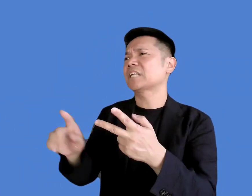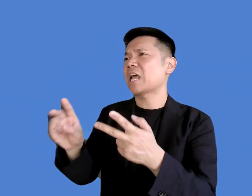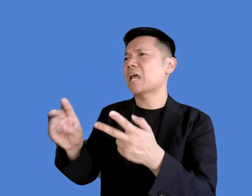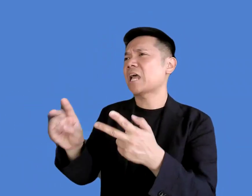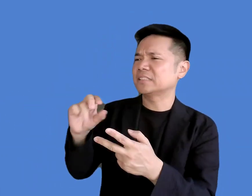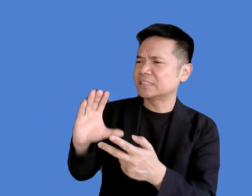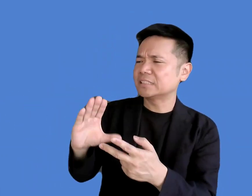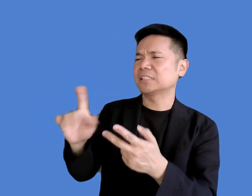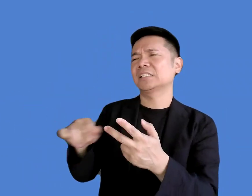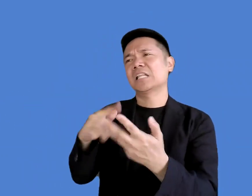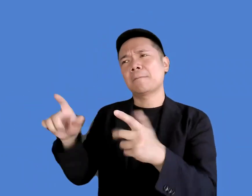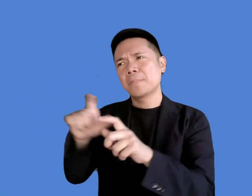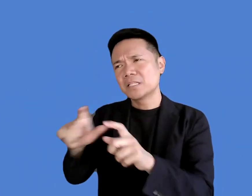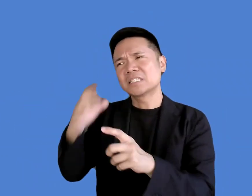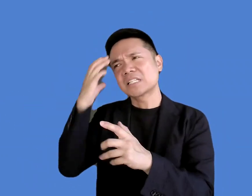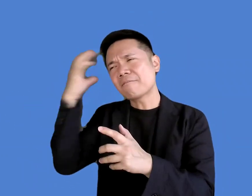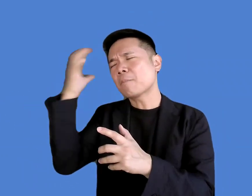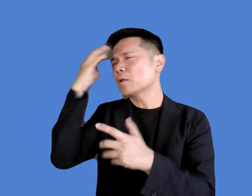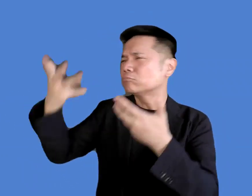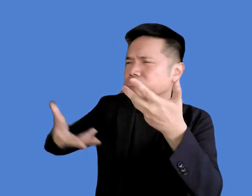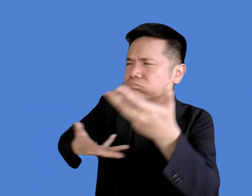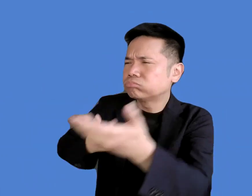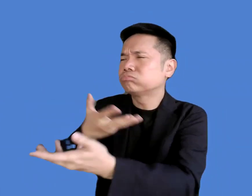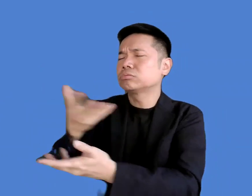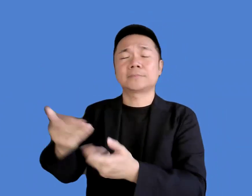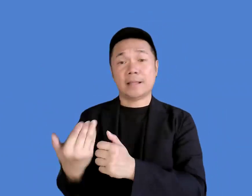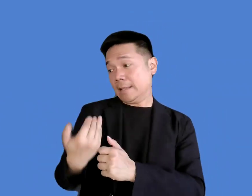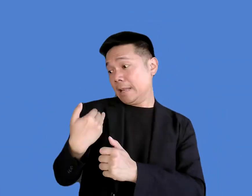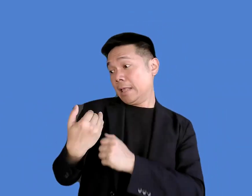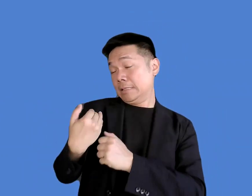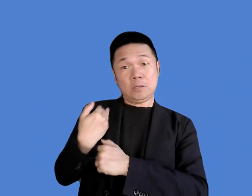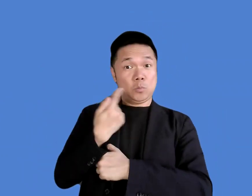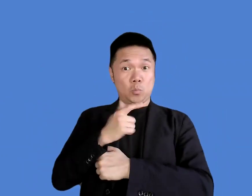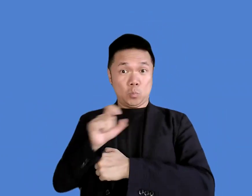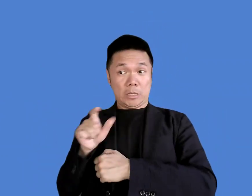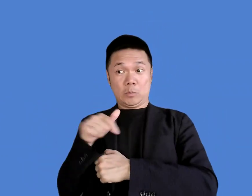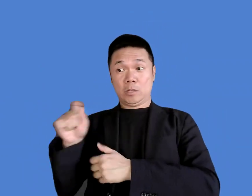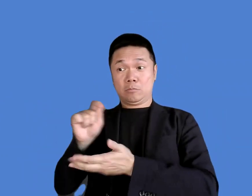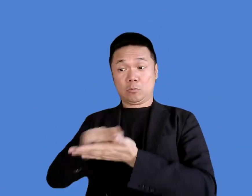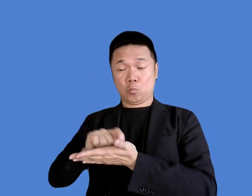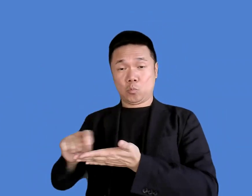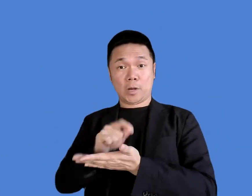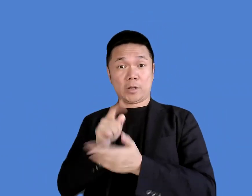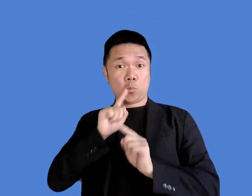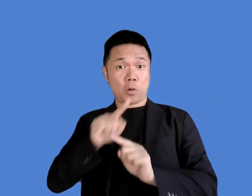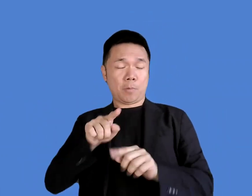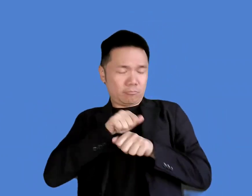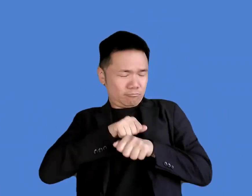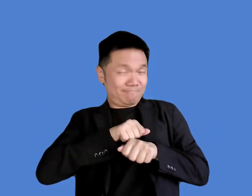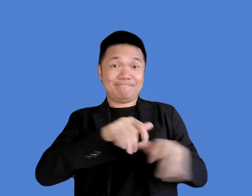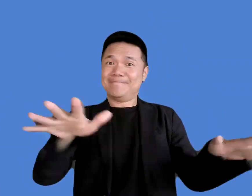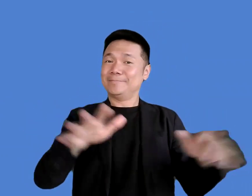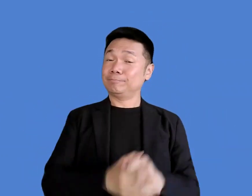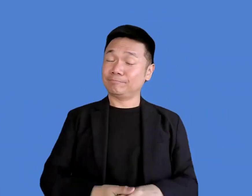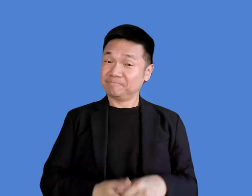governments, and business regulators. Just last week, we released the outcome report of the WEPs Forum, and I really urge you all